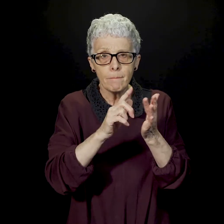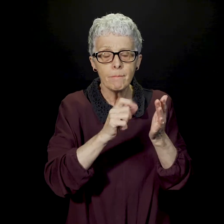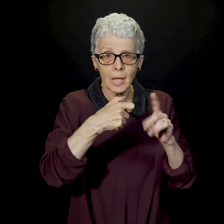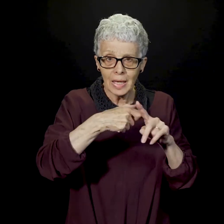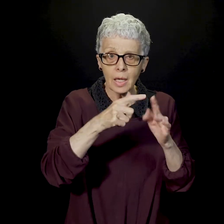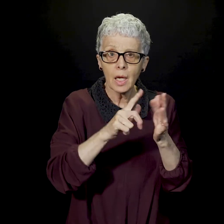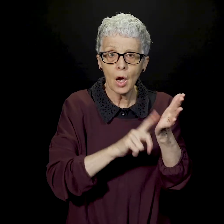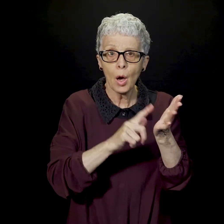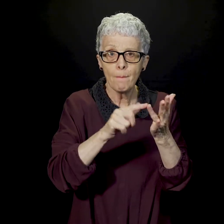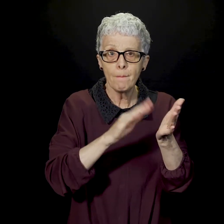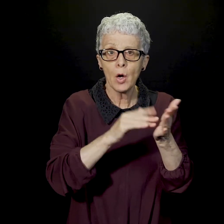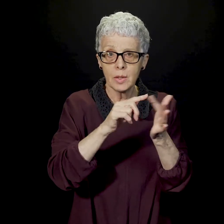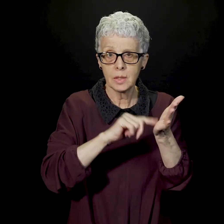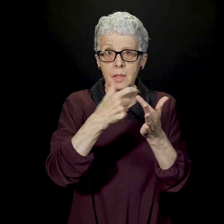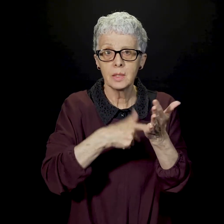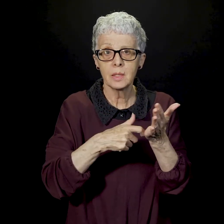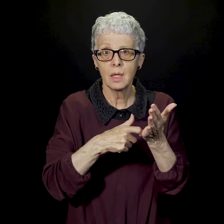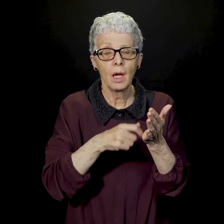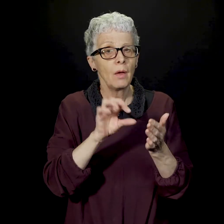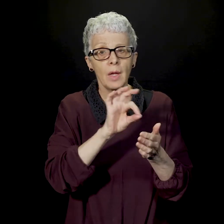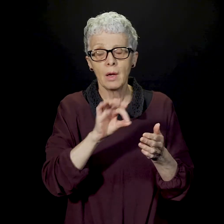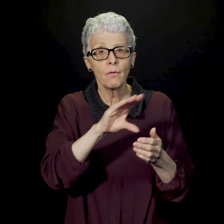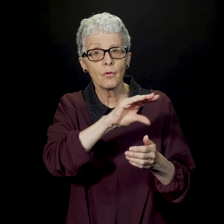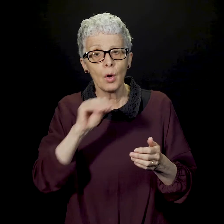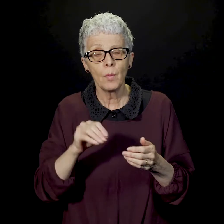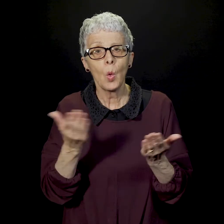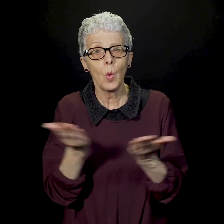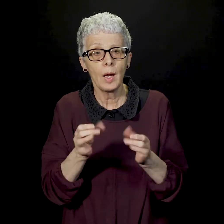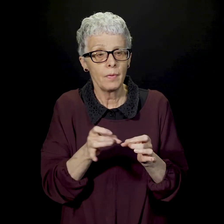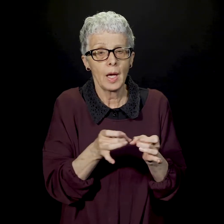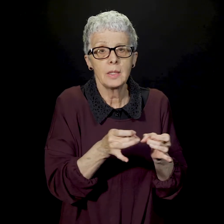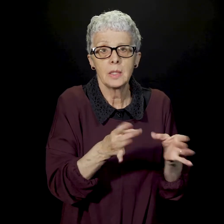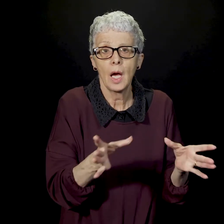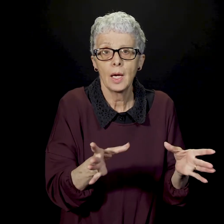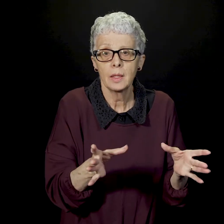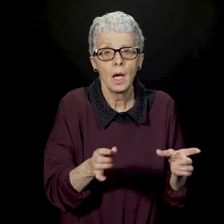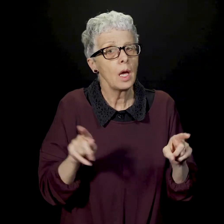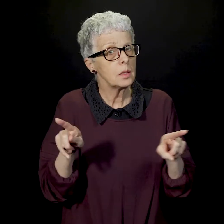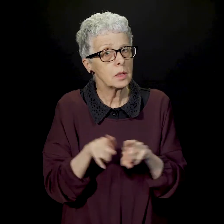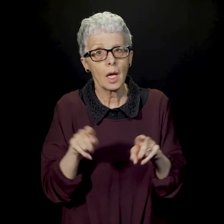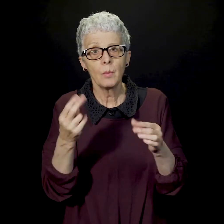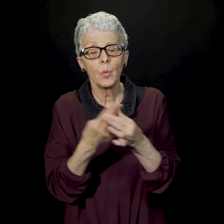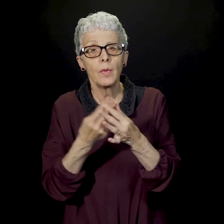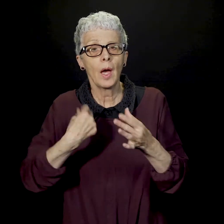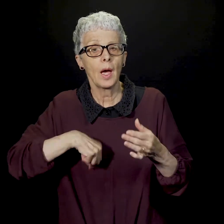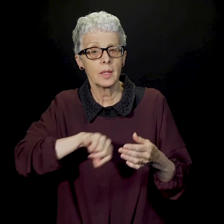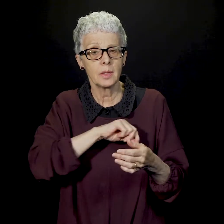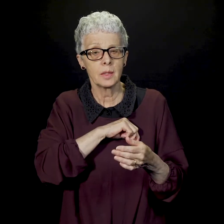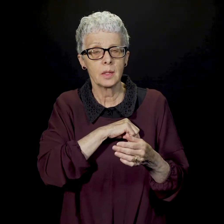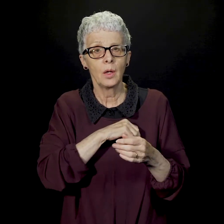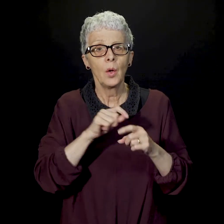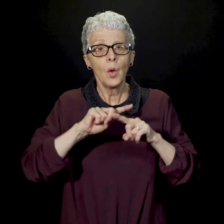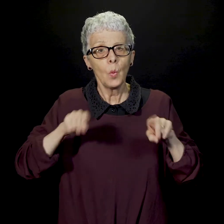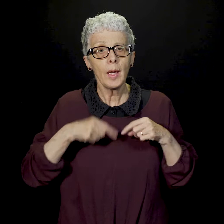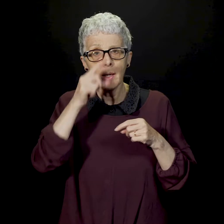My point is this: listening and going along with the social norms and cultural expectations that surround us is the spiritual